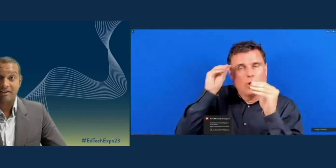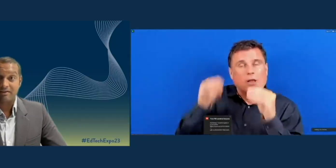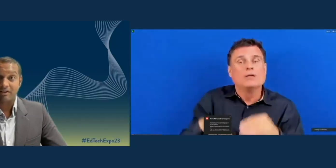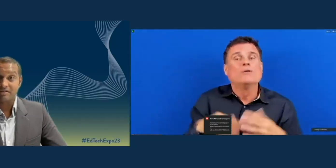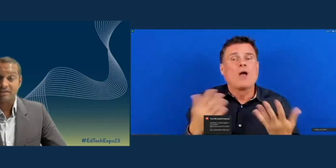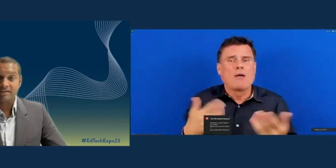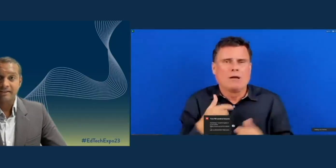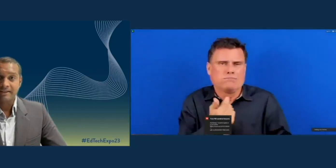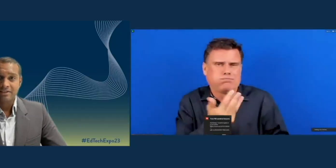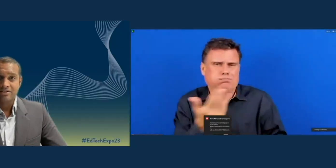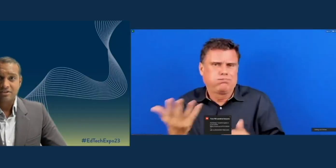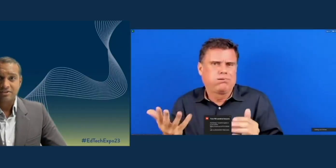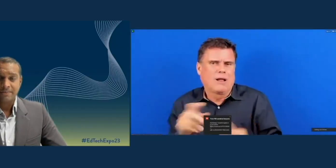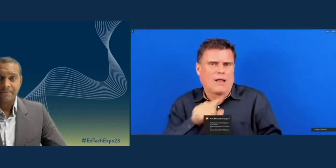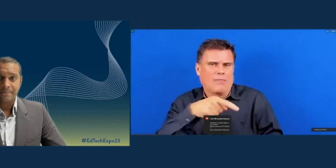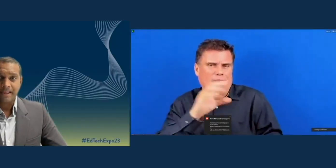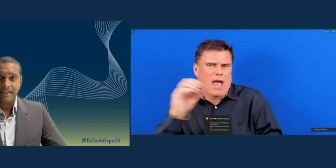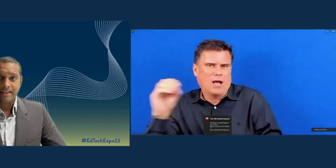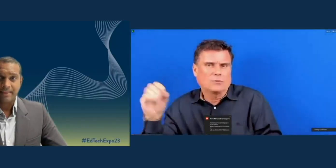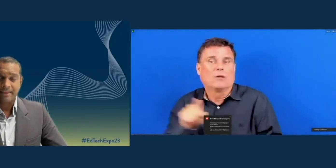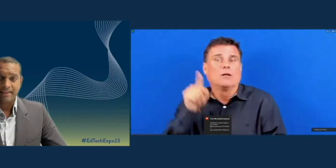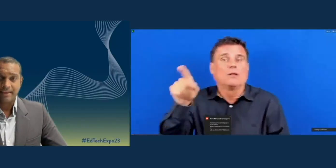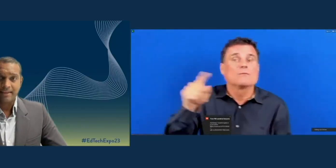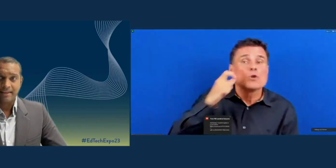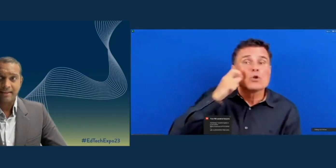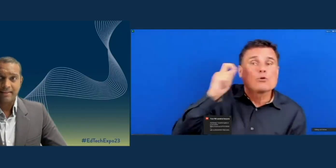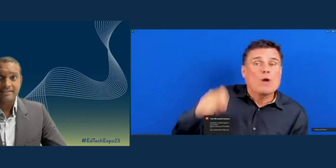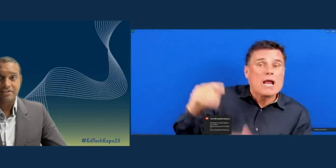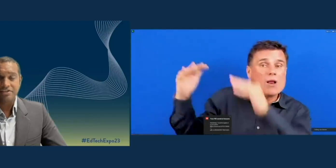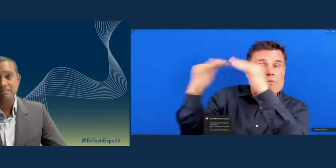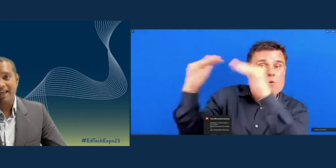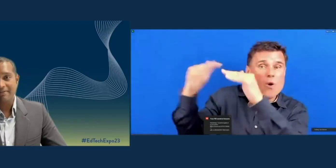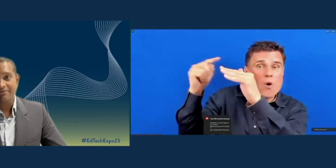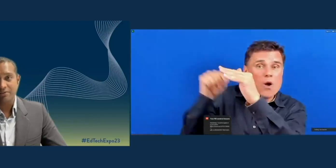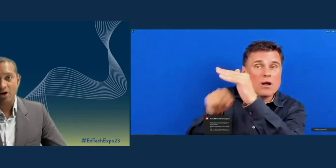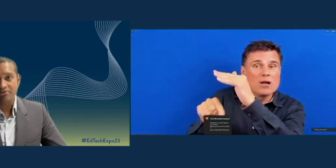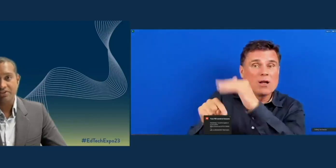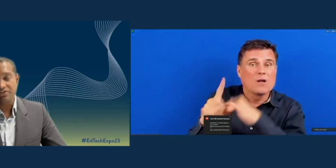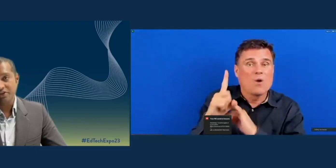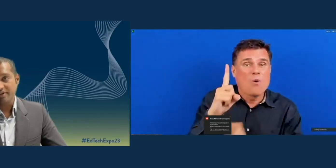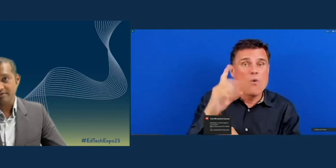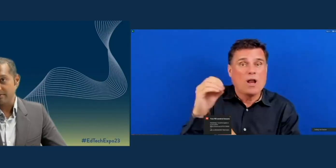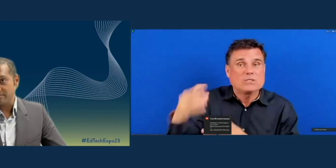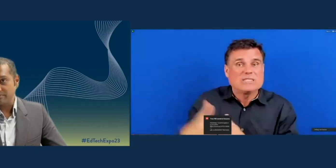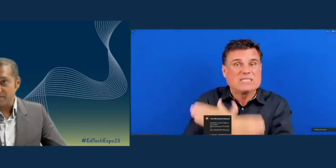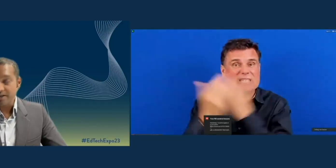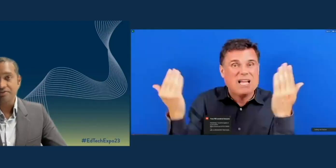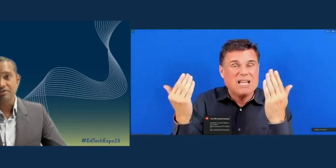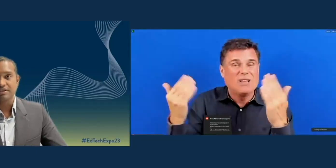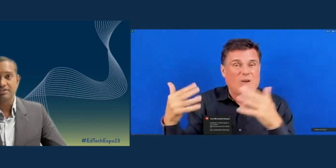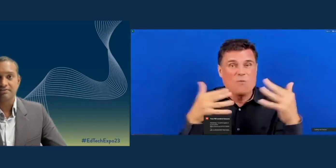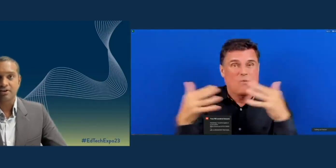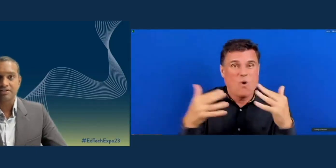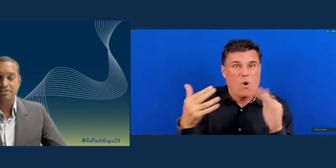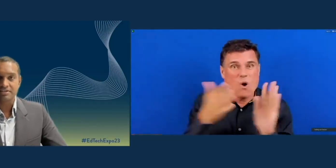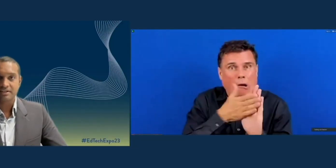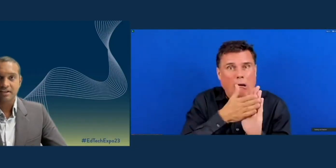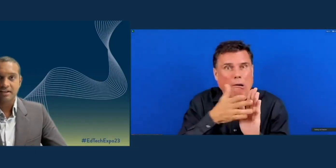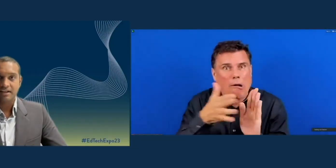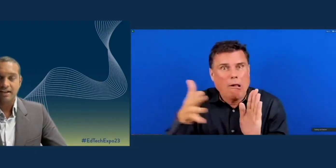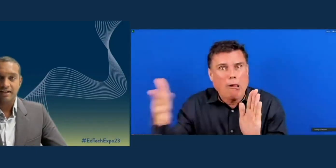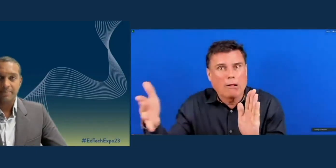breaking out last year. So the digital platform offers certain real strategic